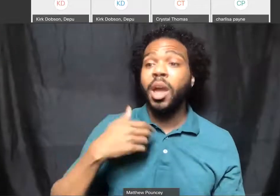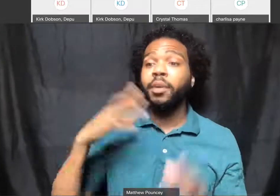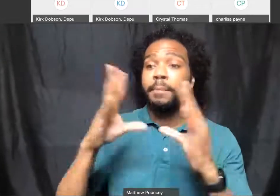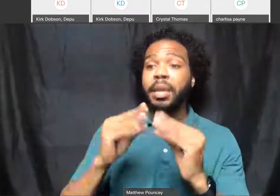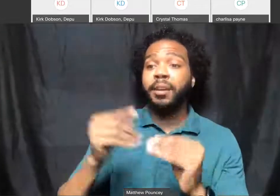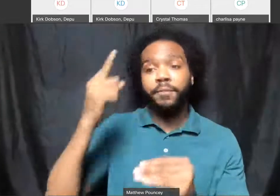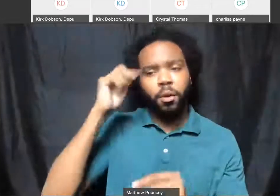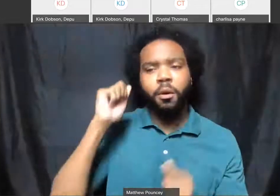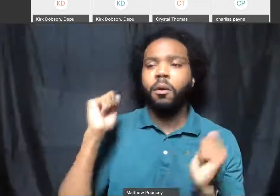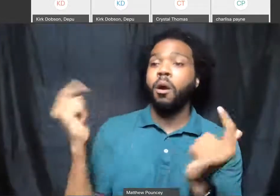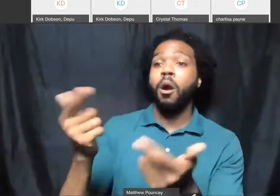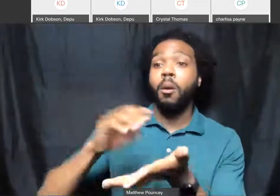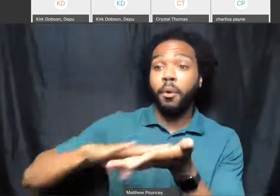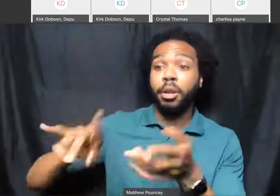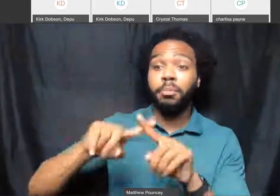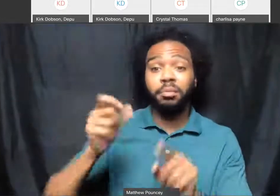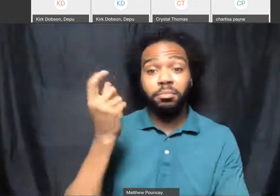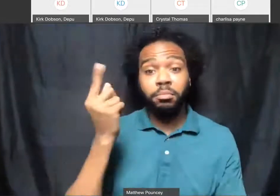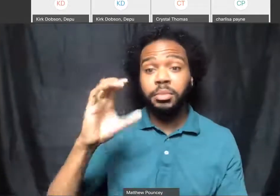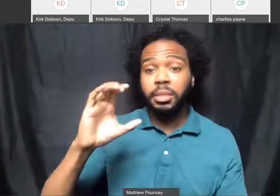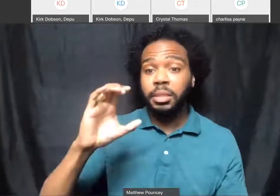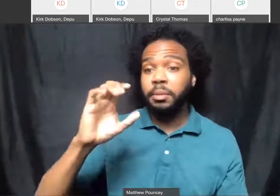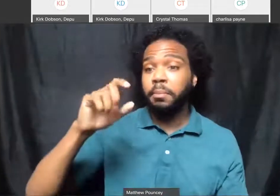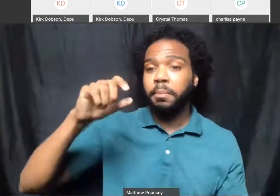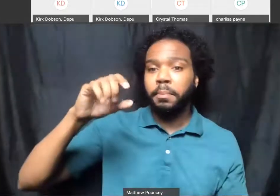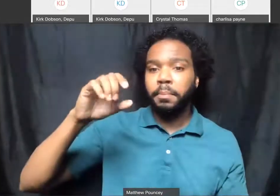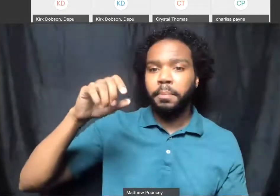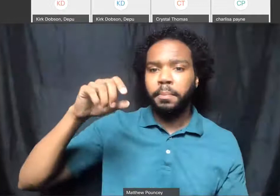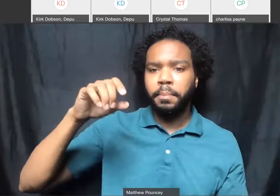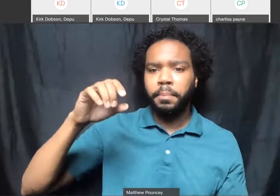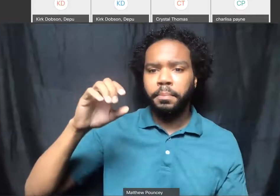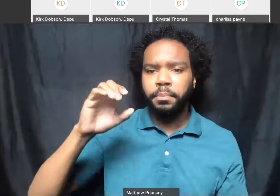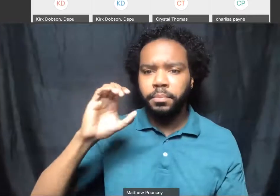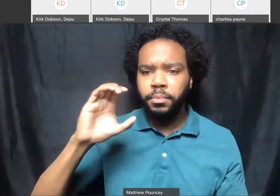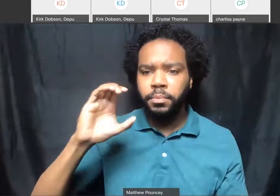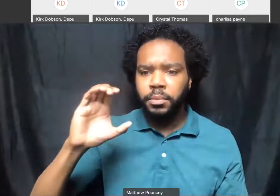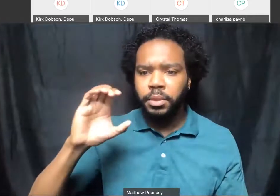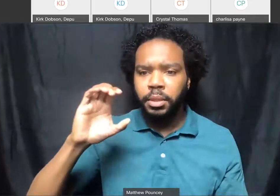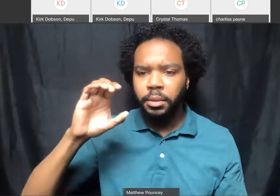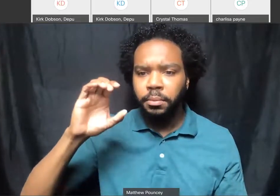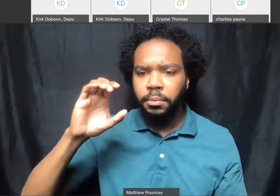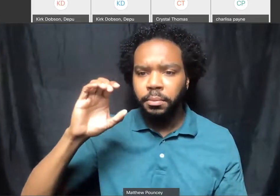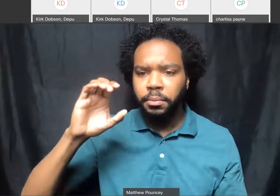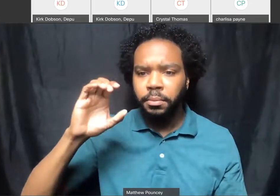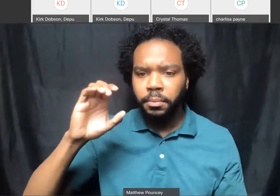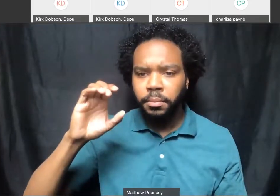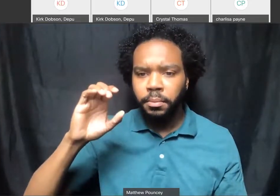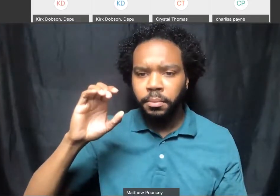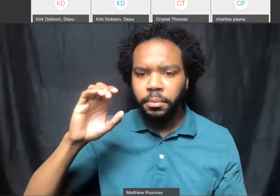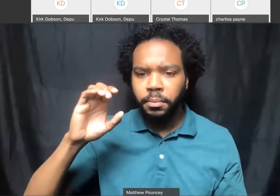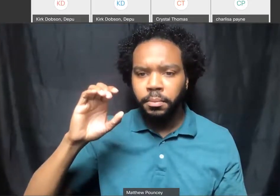CPAC itself is not the determining factor. It is just a component of the process.